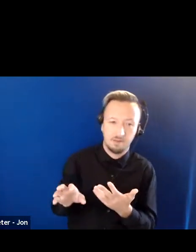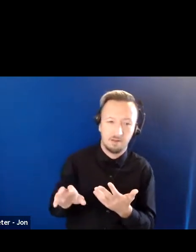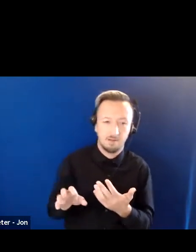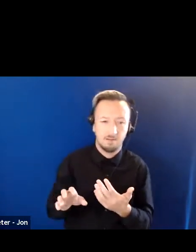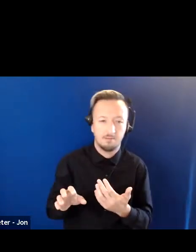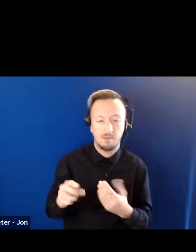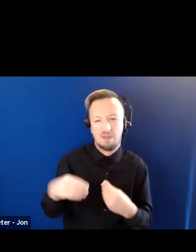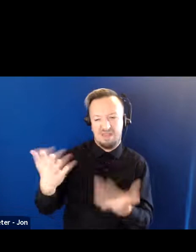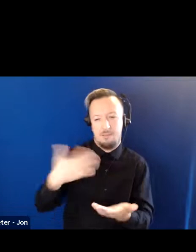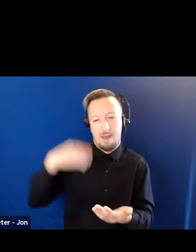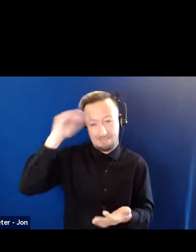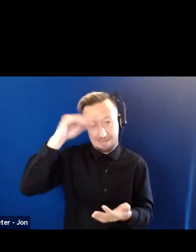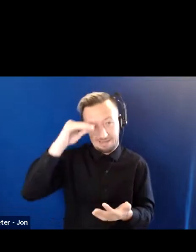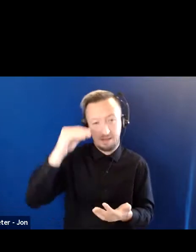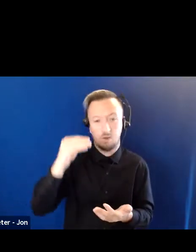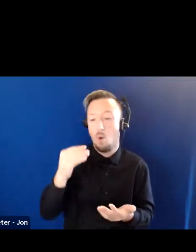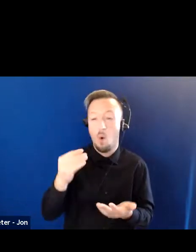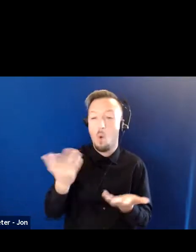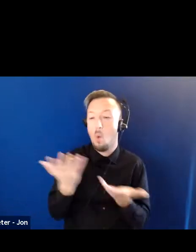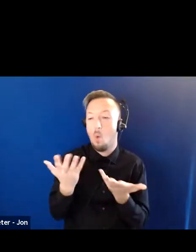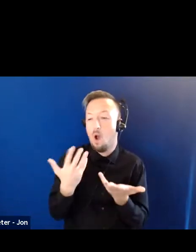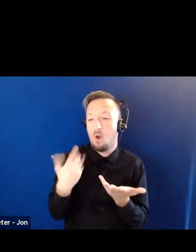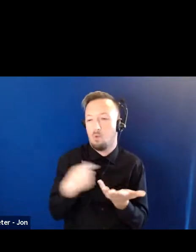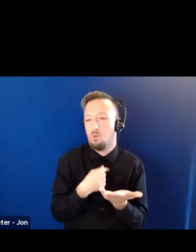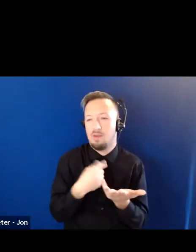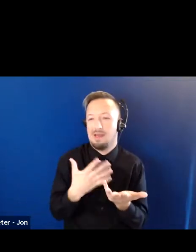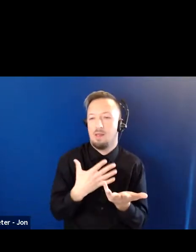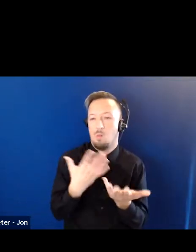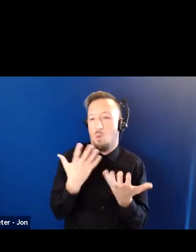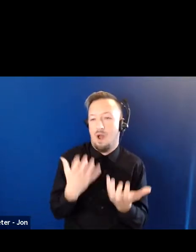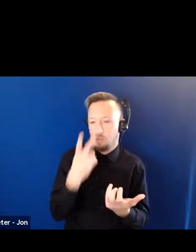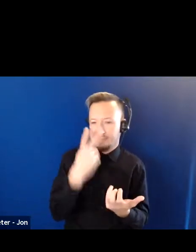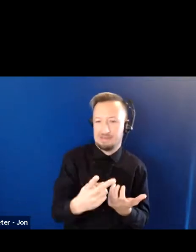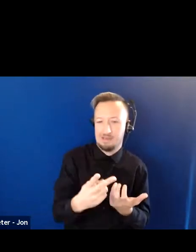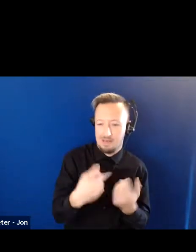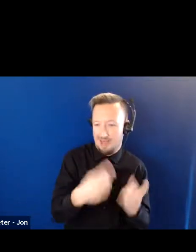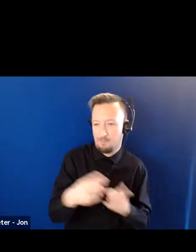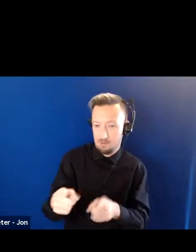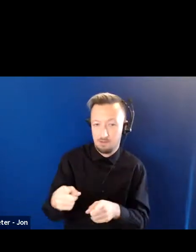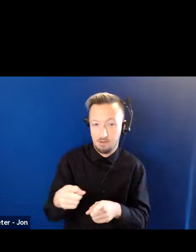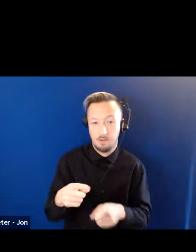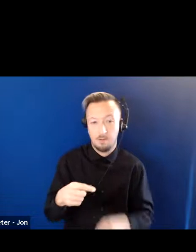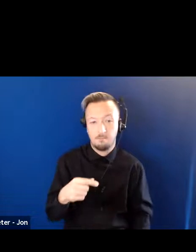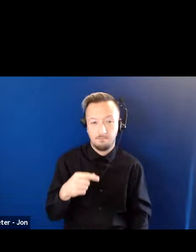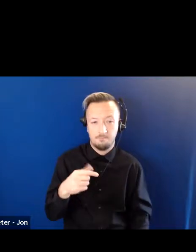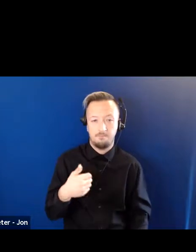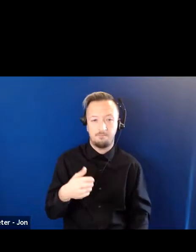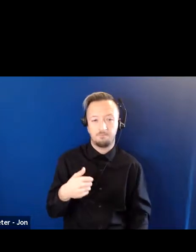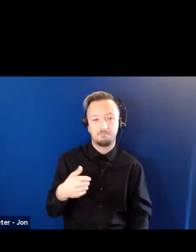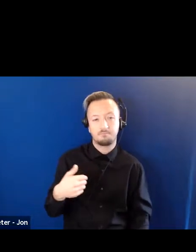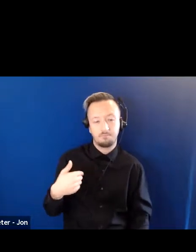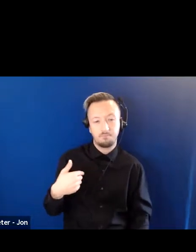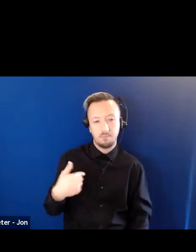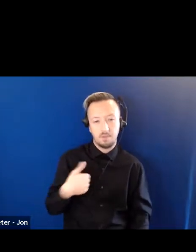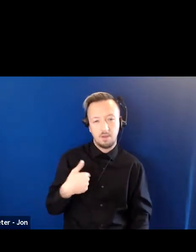my opinion, or, what we would like to see happen within the community. So yeah, I'm a little